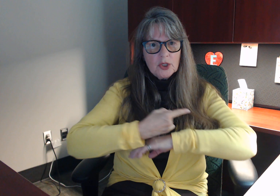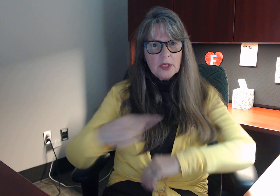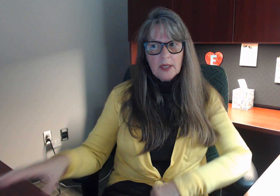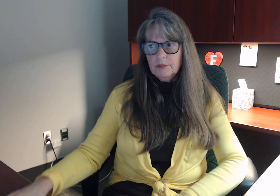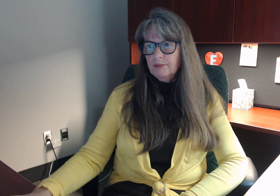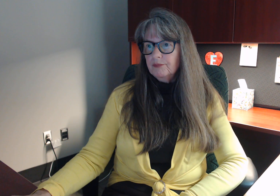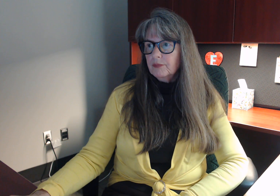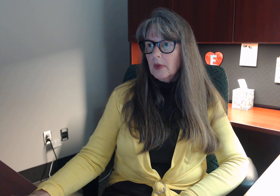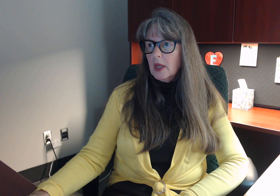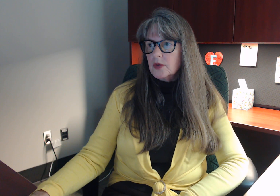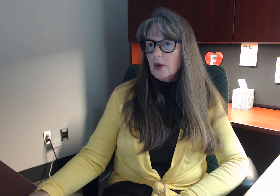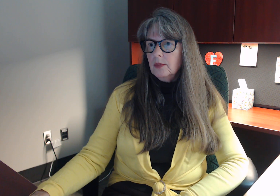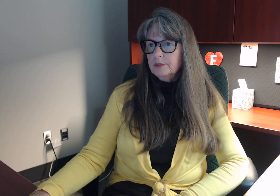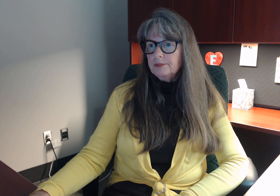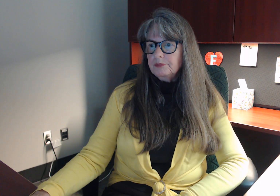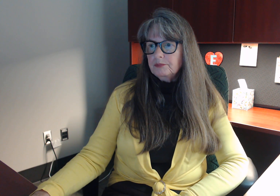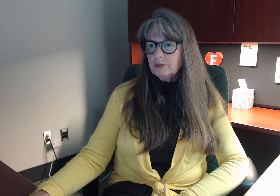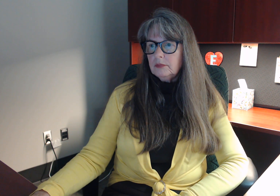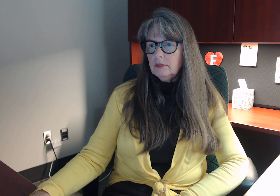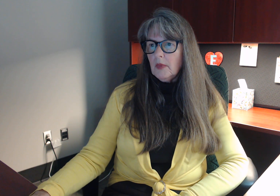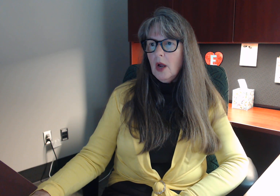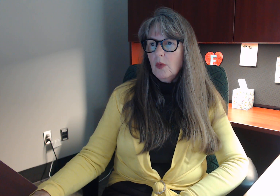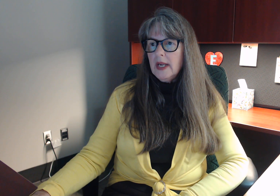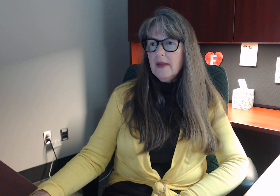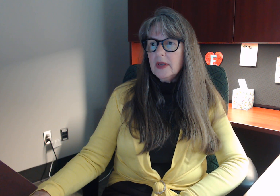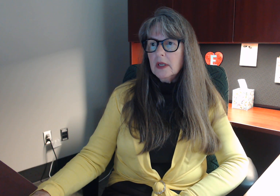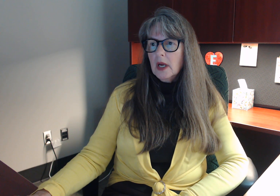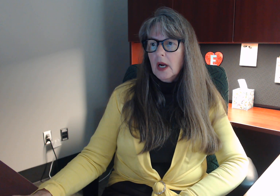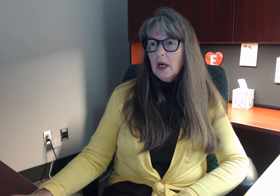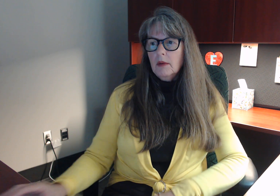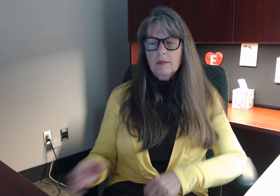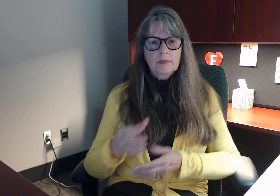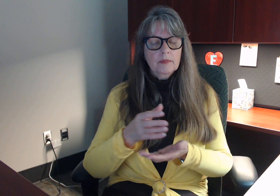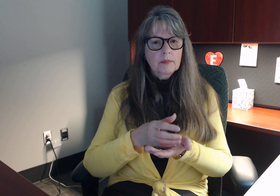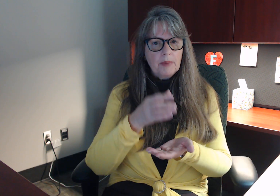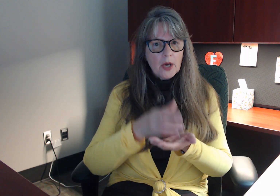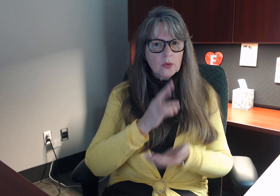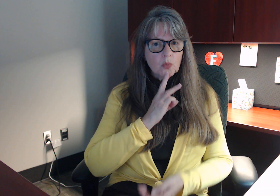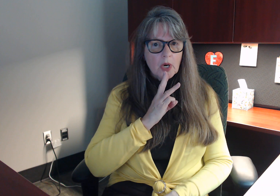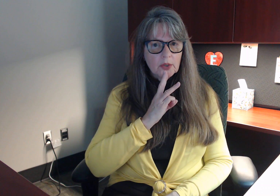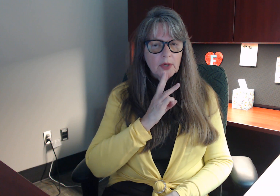date. So, and even bottled water,